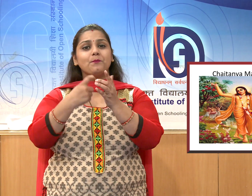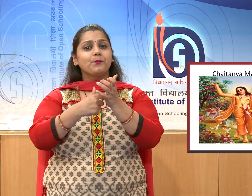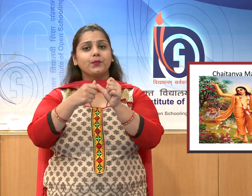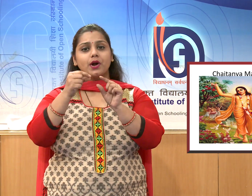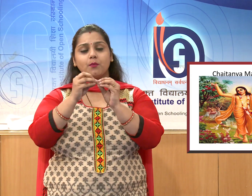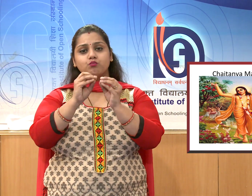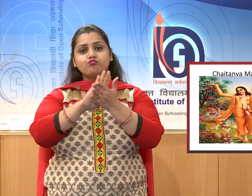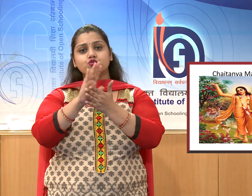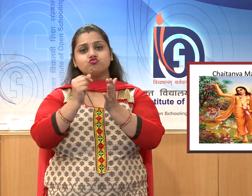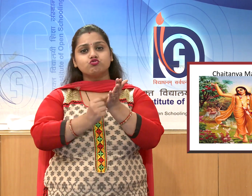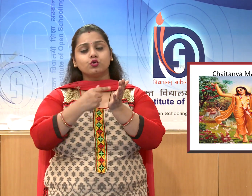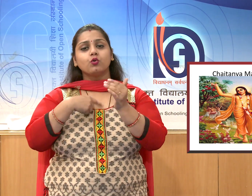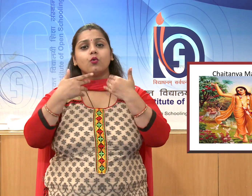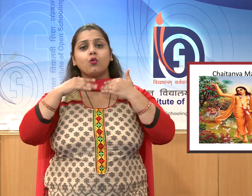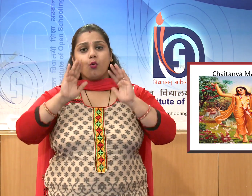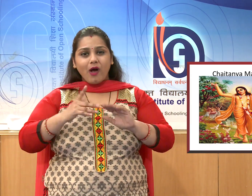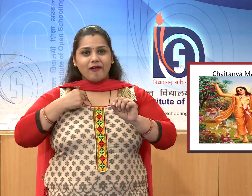had a deep impact